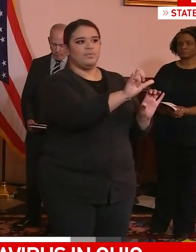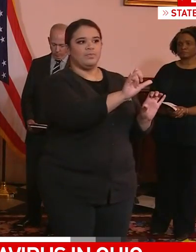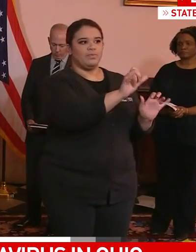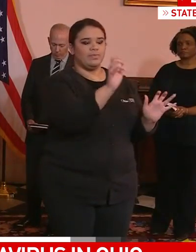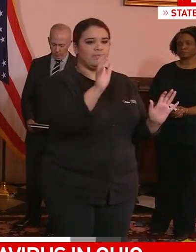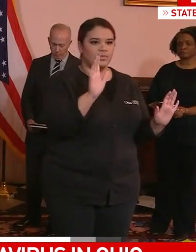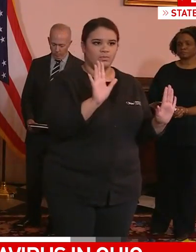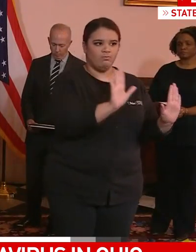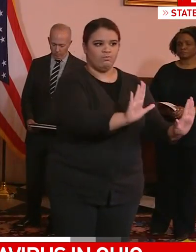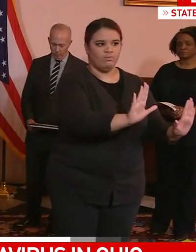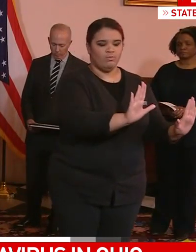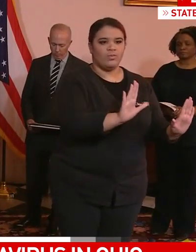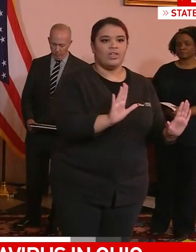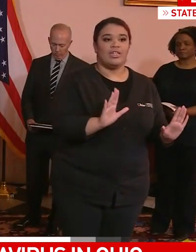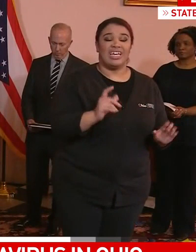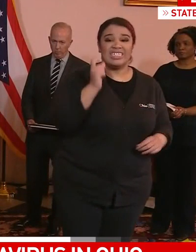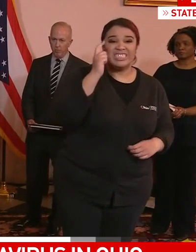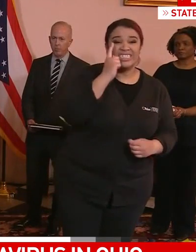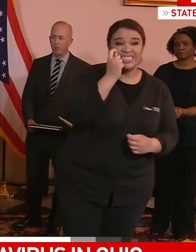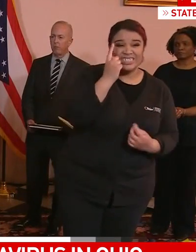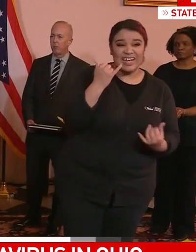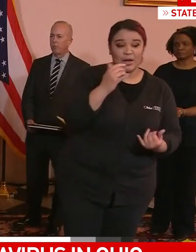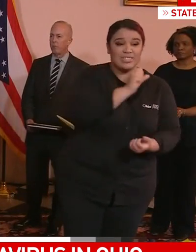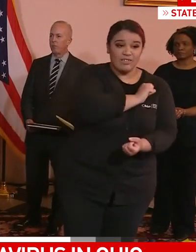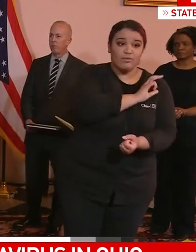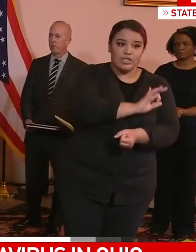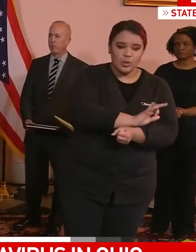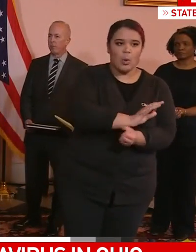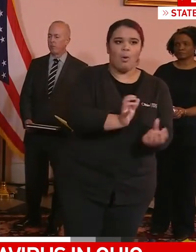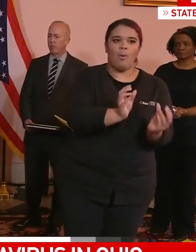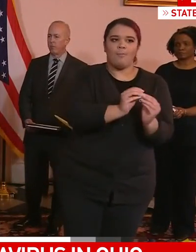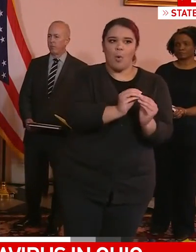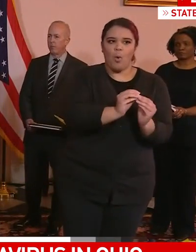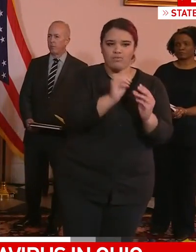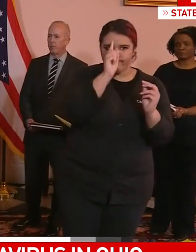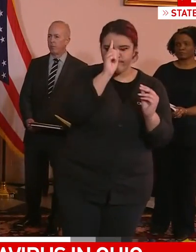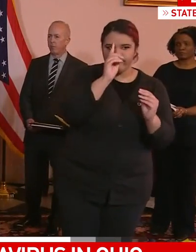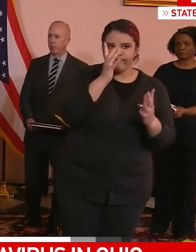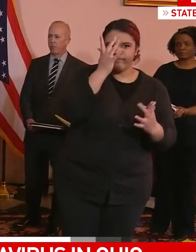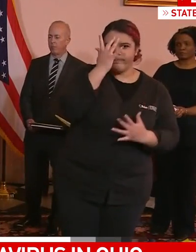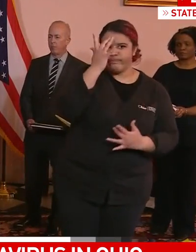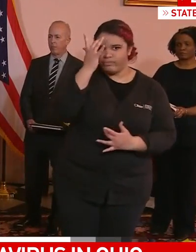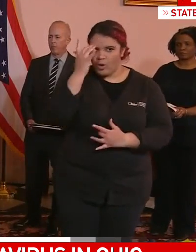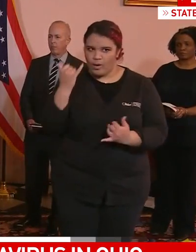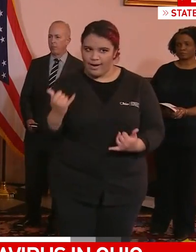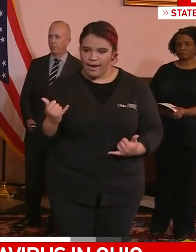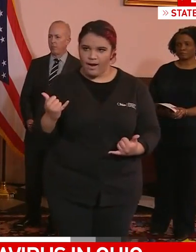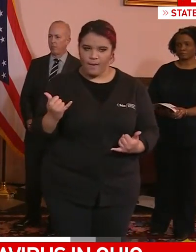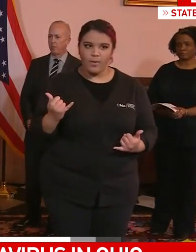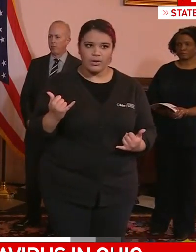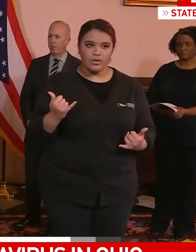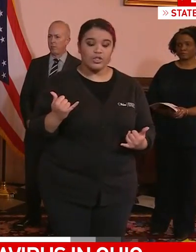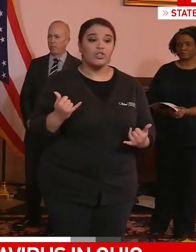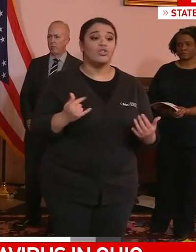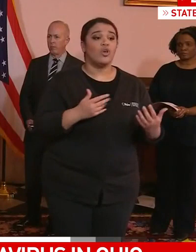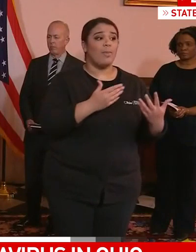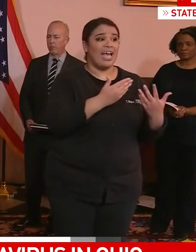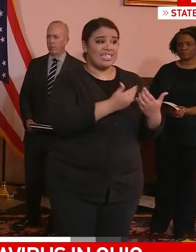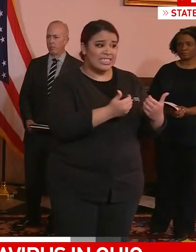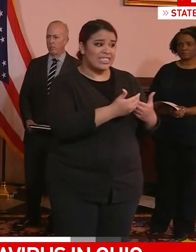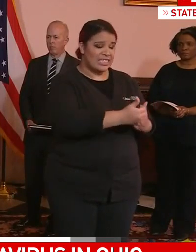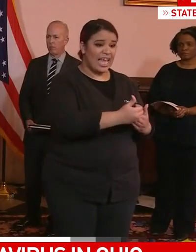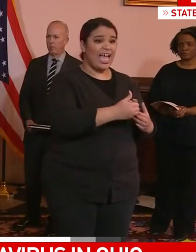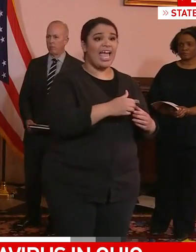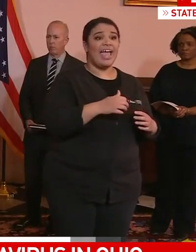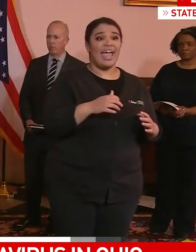Ohio is right now in our spread, all those things start to decrease the time. So we're actually going to extend